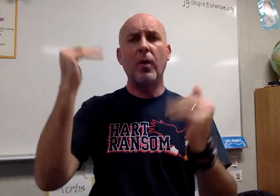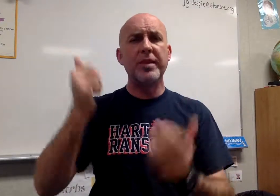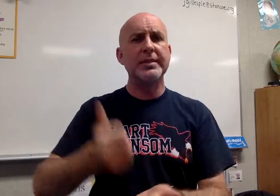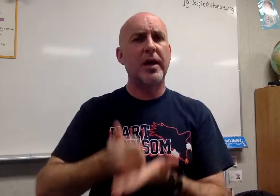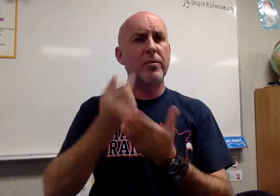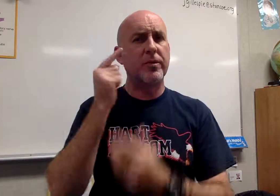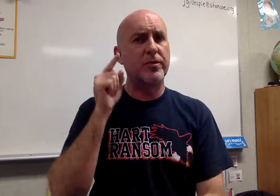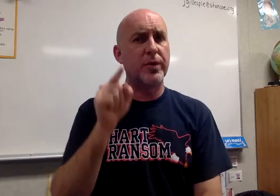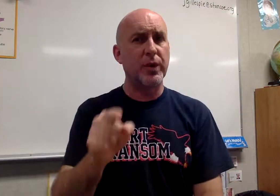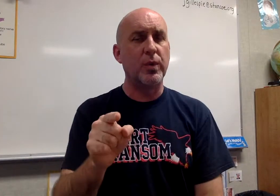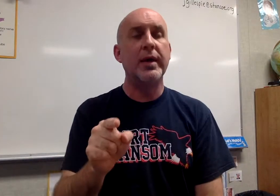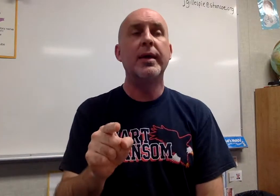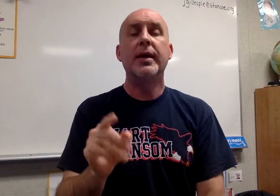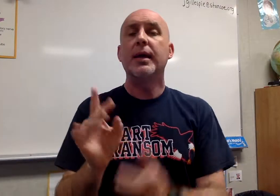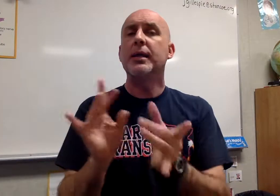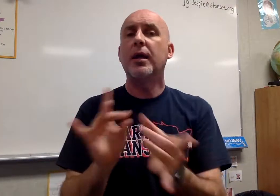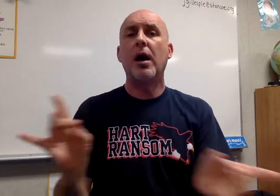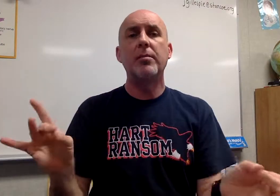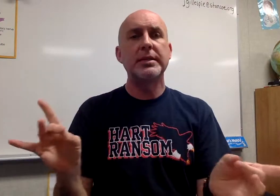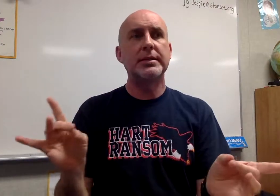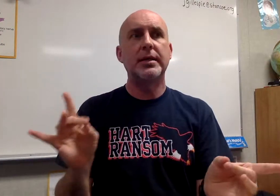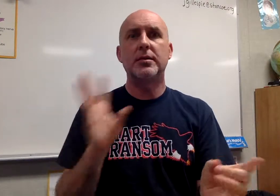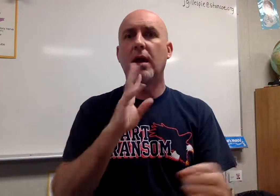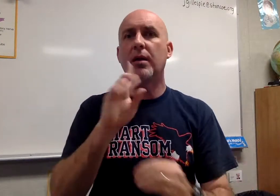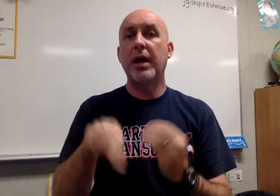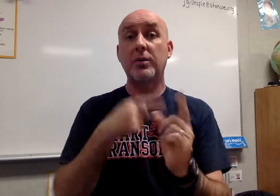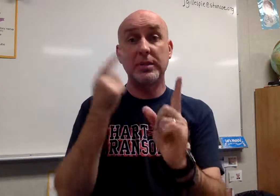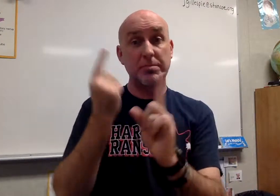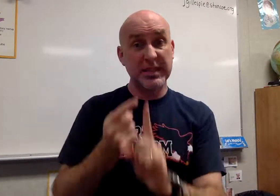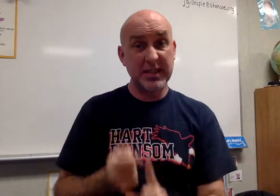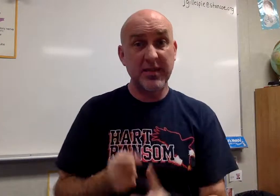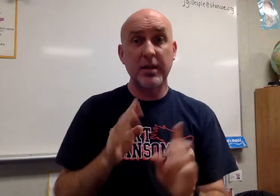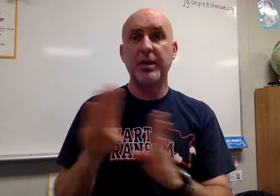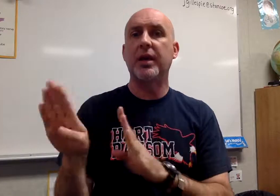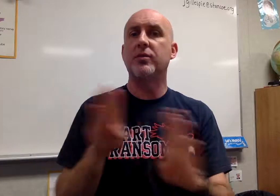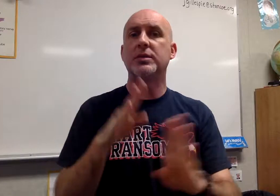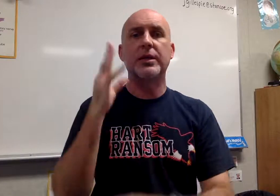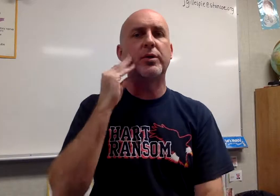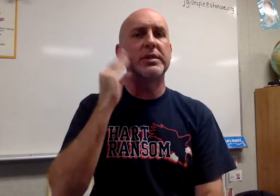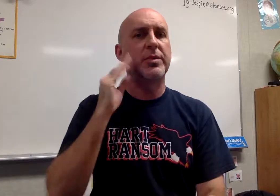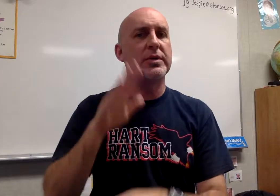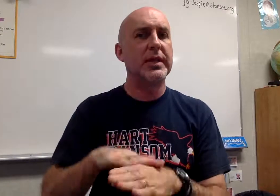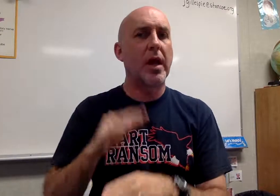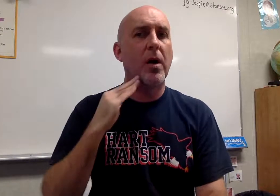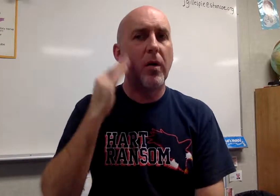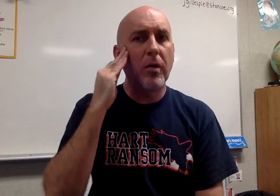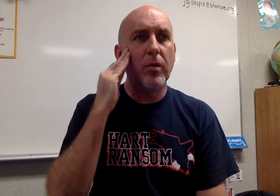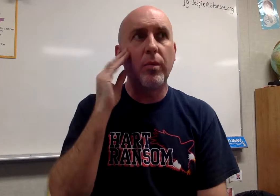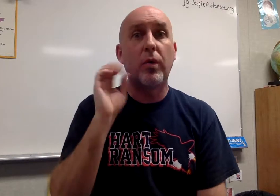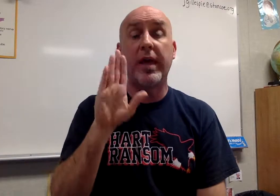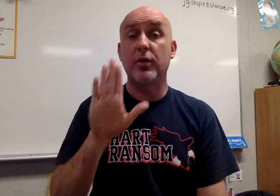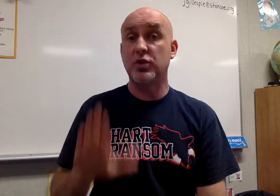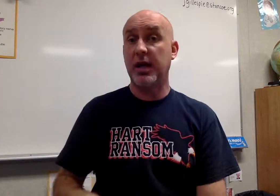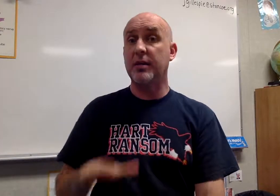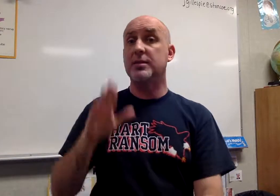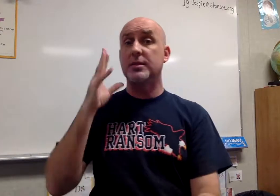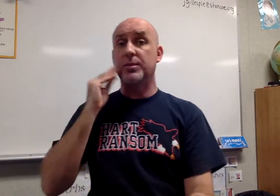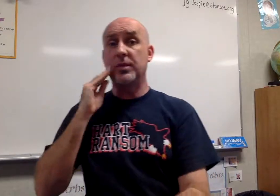this is helpful for you. Any comments that talk about specific behaviors that you're experiencing at home or that your child is experiencing